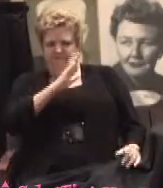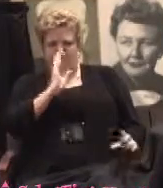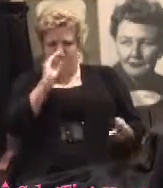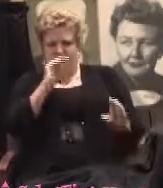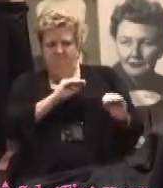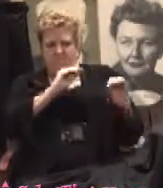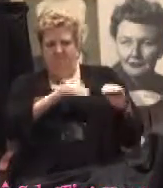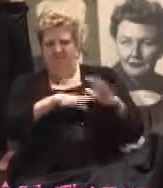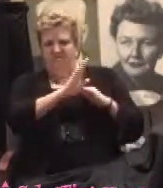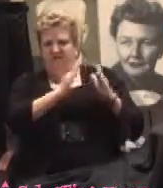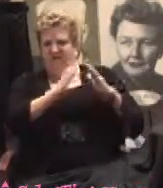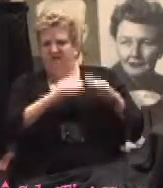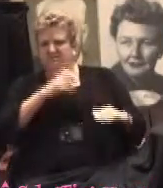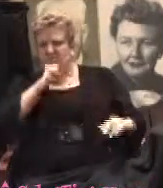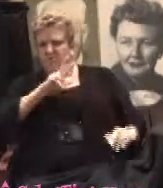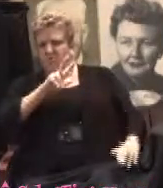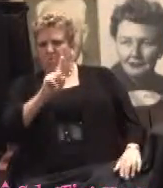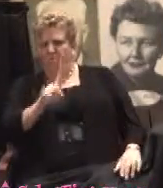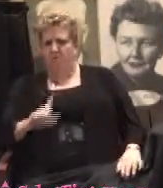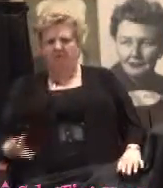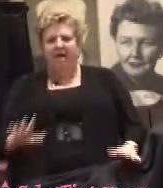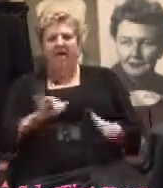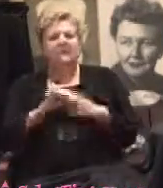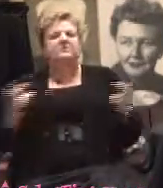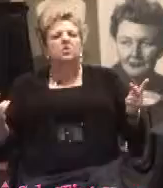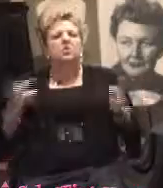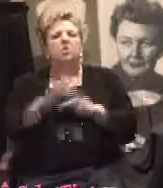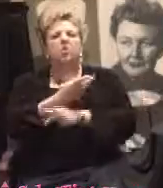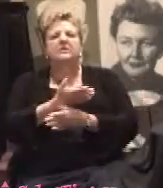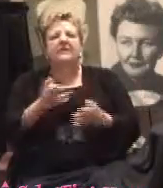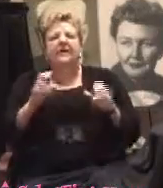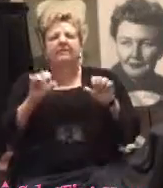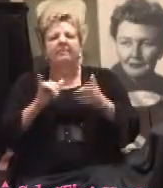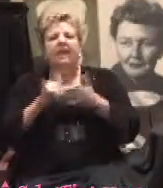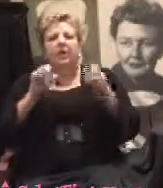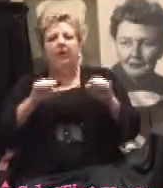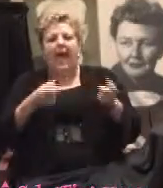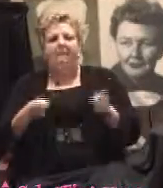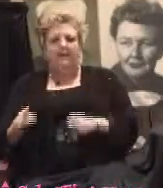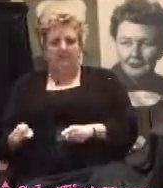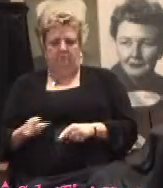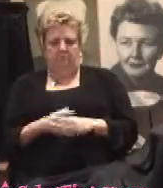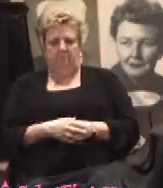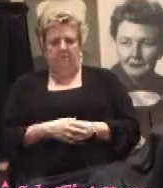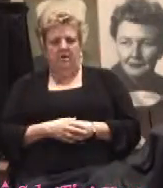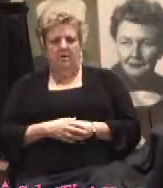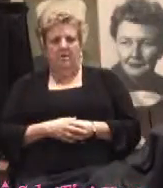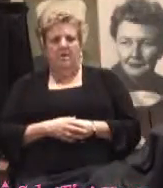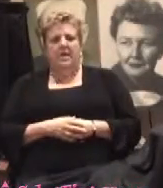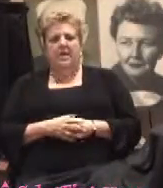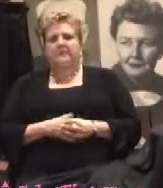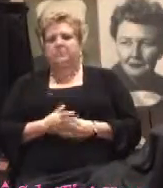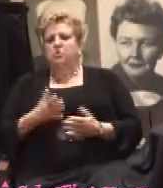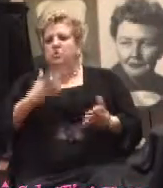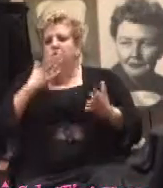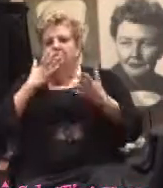31. It's the worst possible thing that could happen to them. It's humiliating for me. I'm not going to do